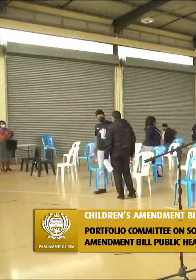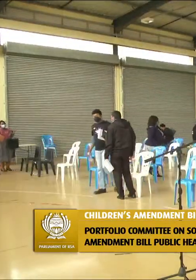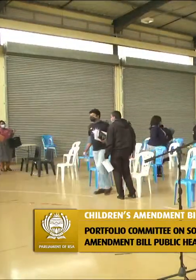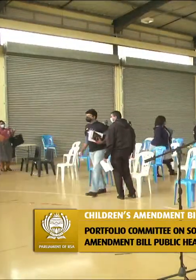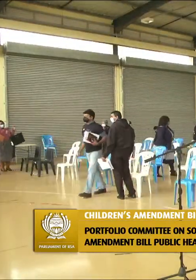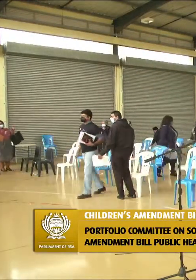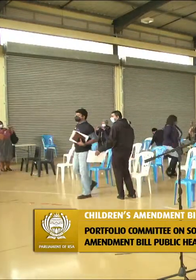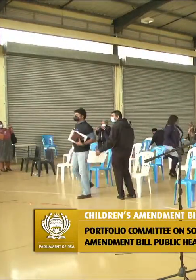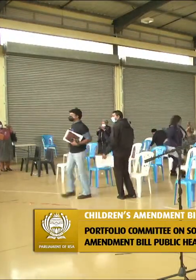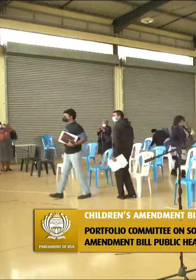sorry.